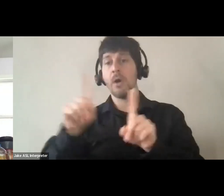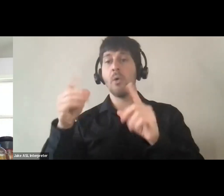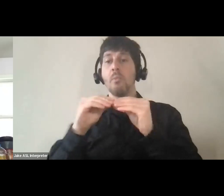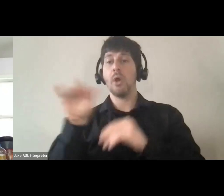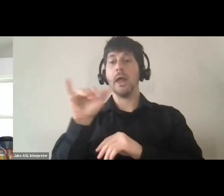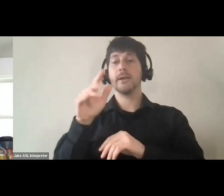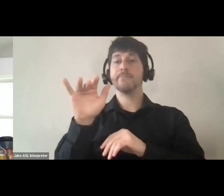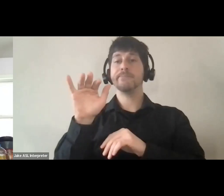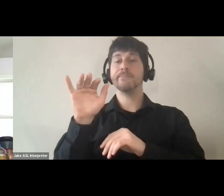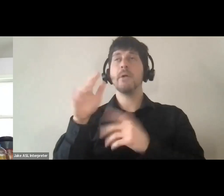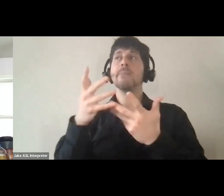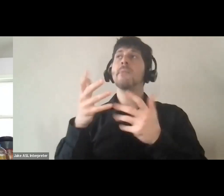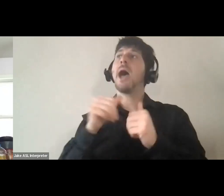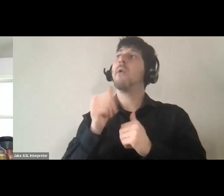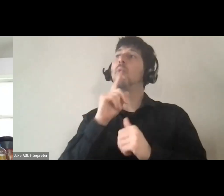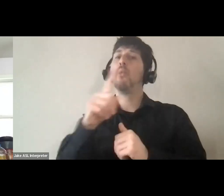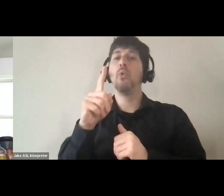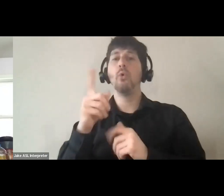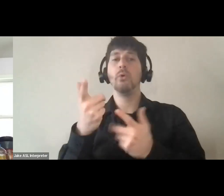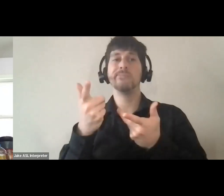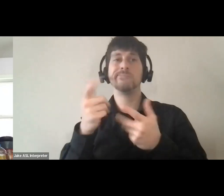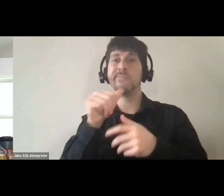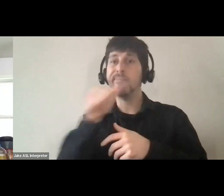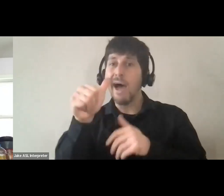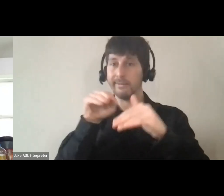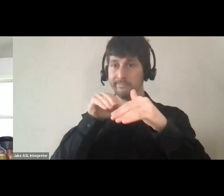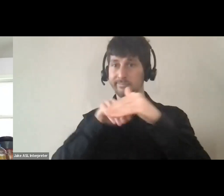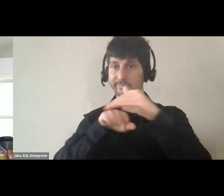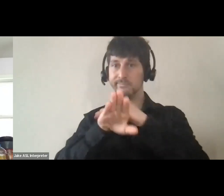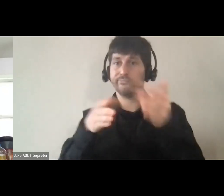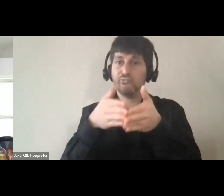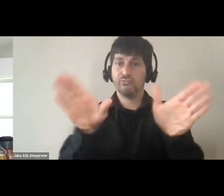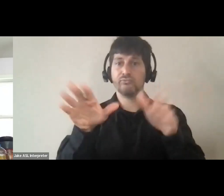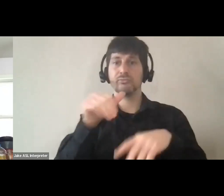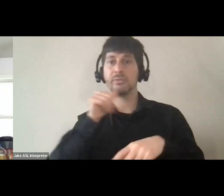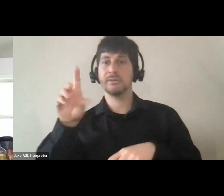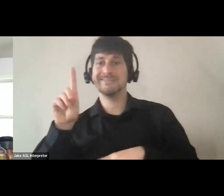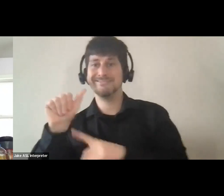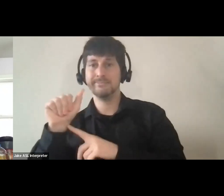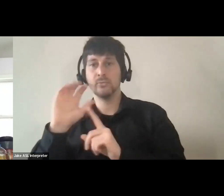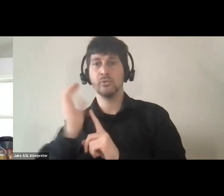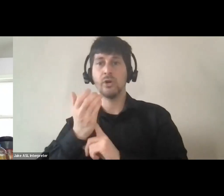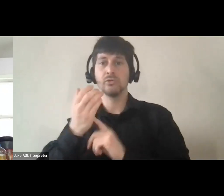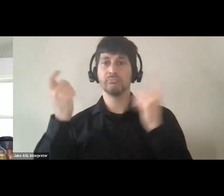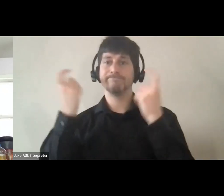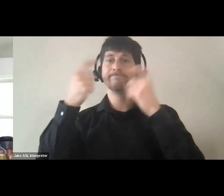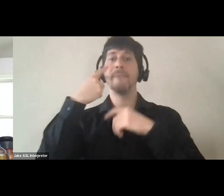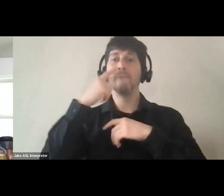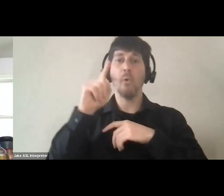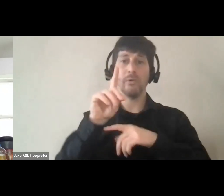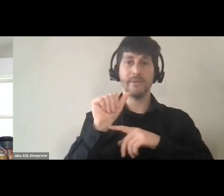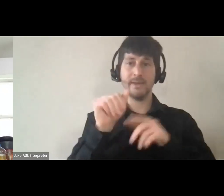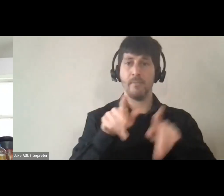of how truly inaccessible those general non-disabled cultural festivities are for disabled